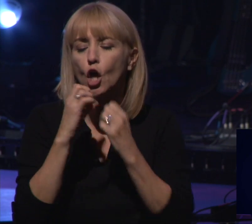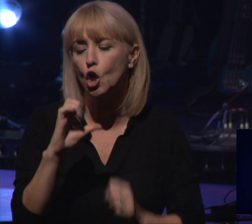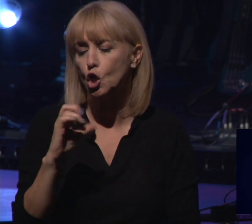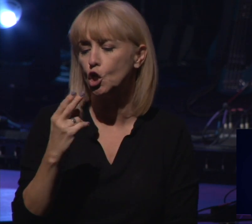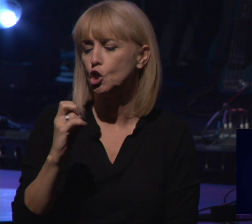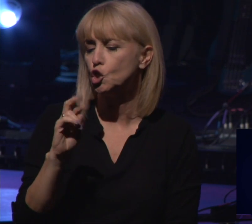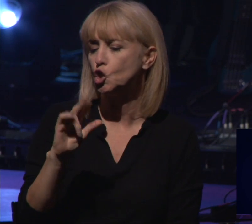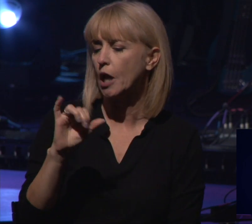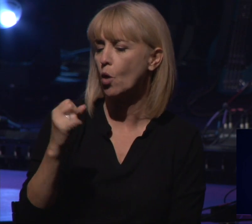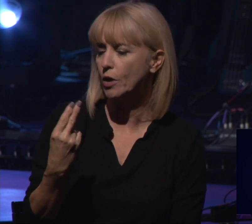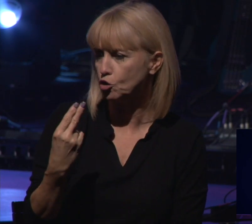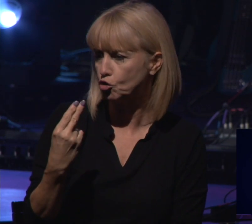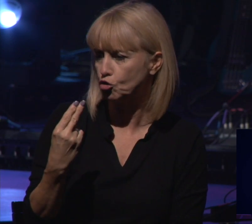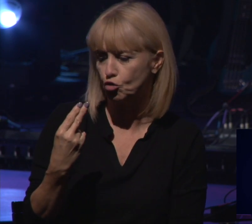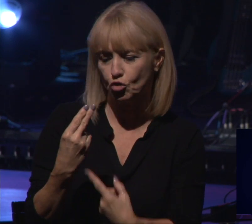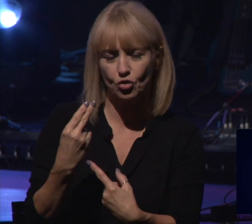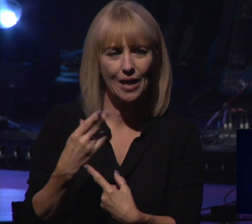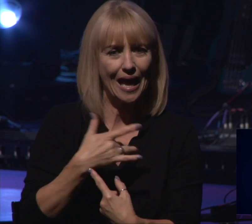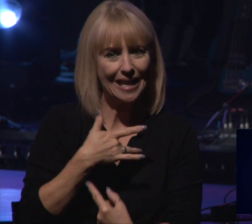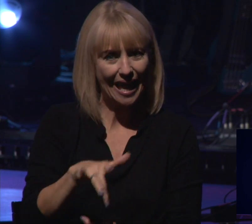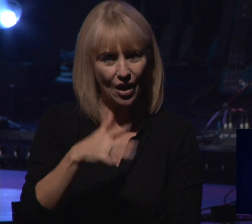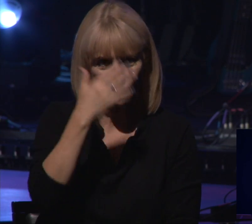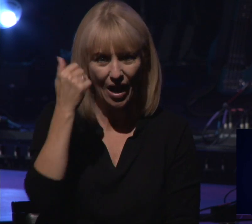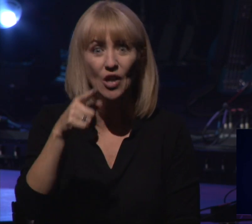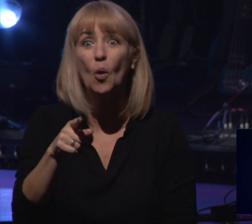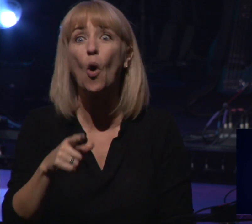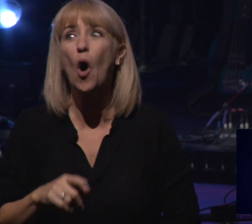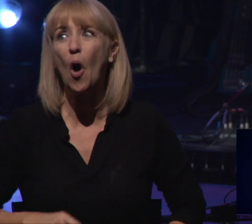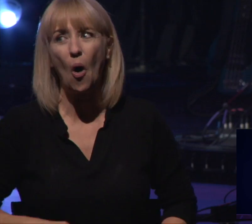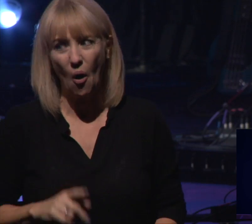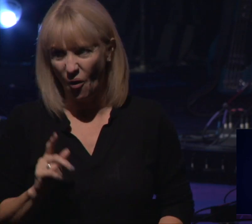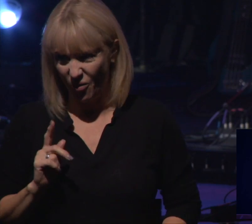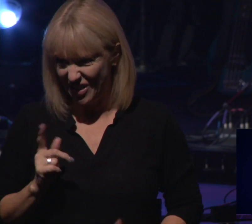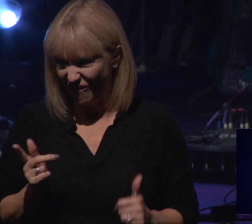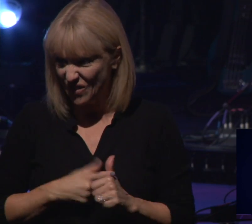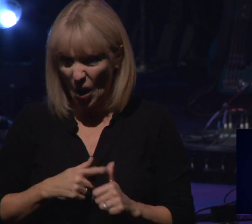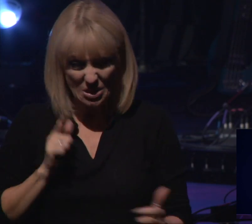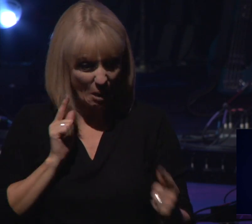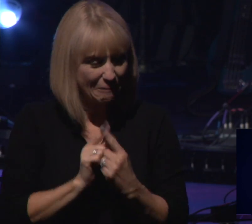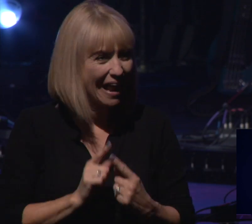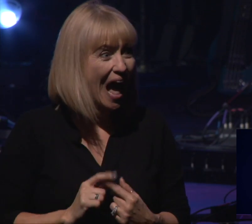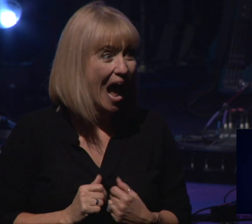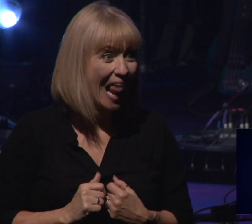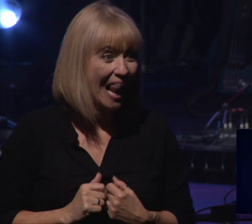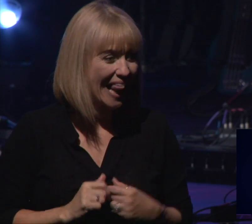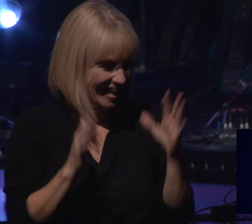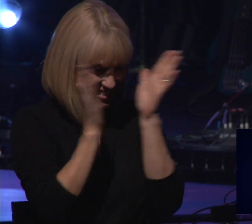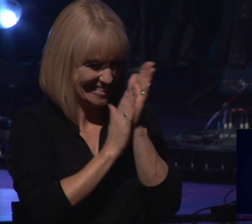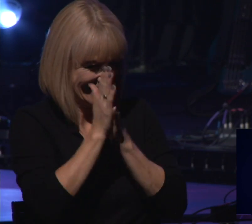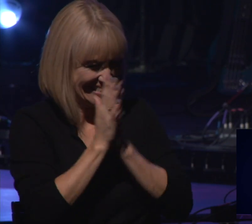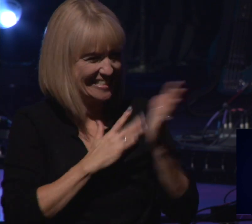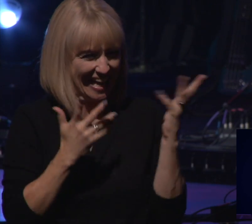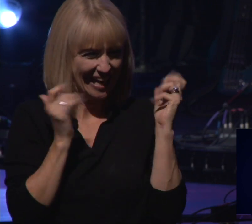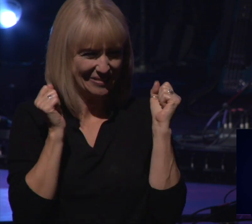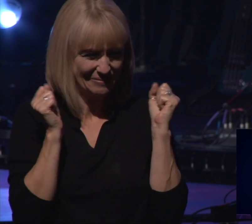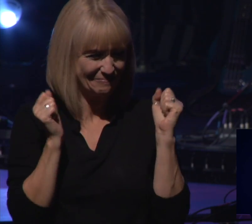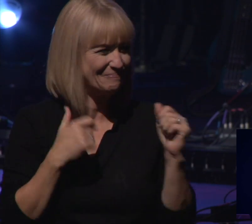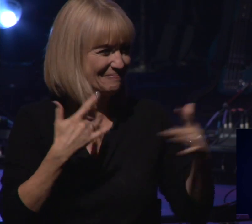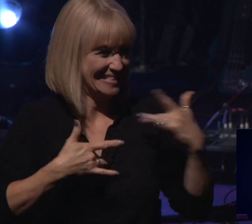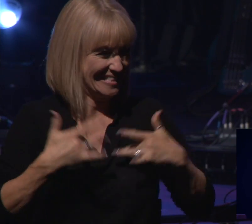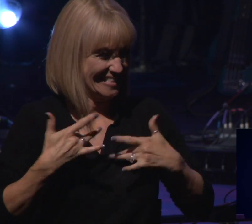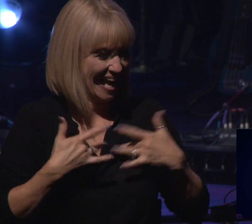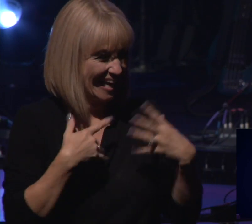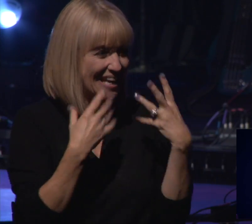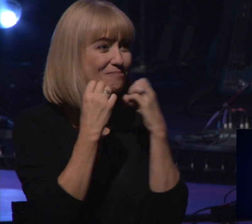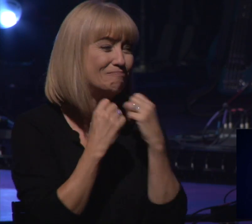to cherish is one thing we forget. That idea when you first meet someone, you can't wait to see them, you want to be around them,